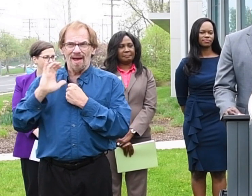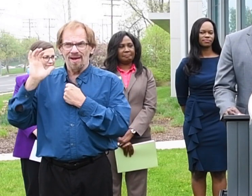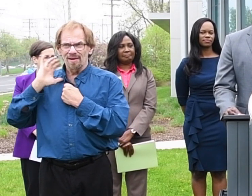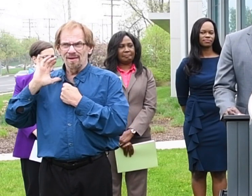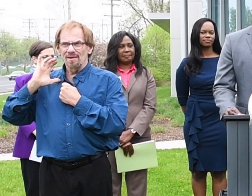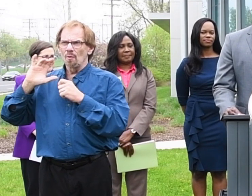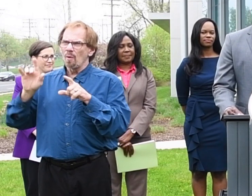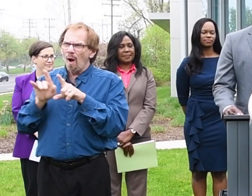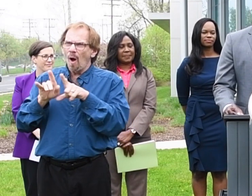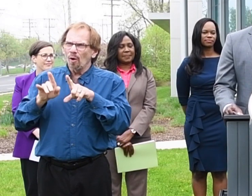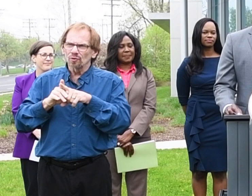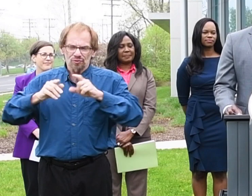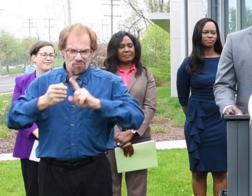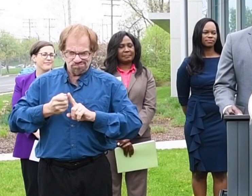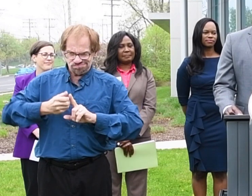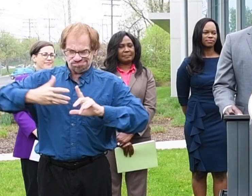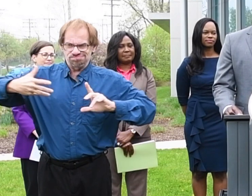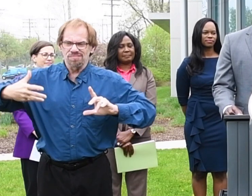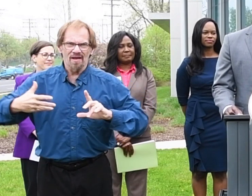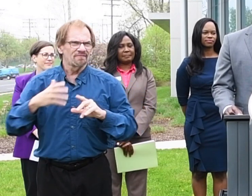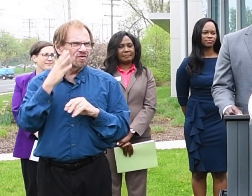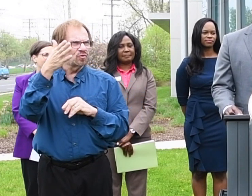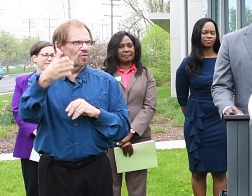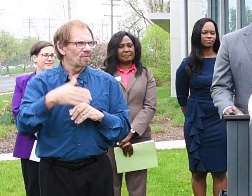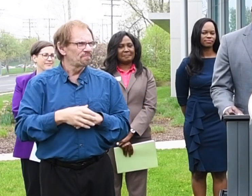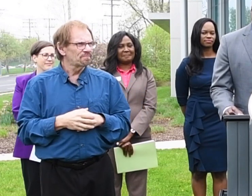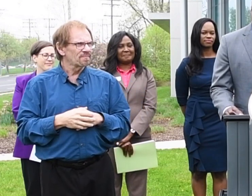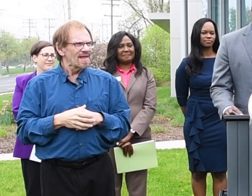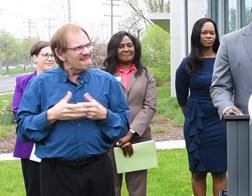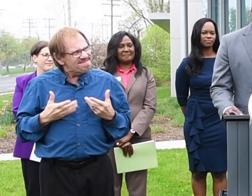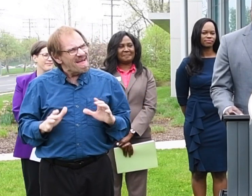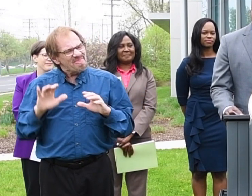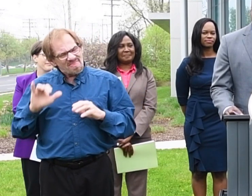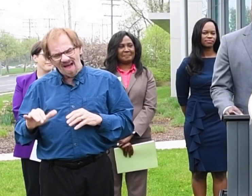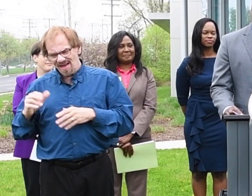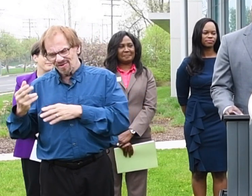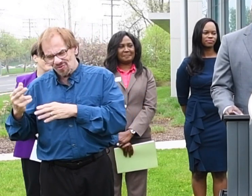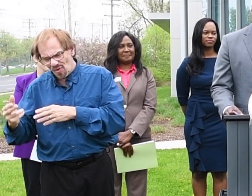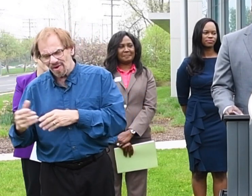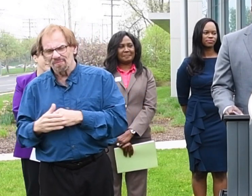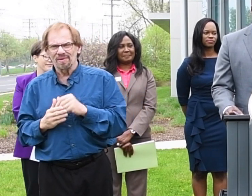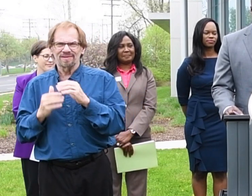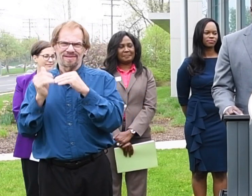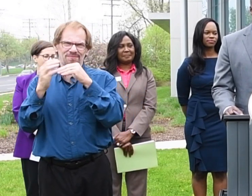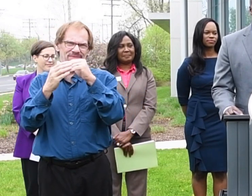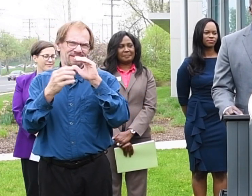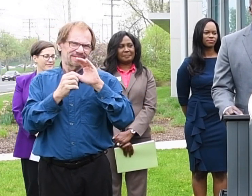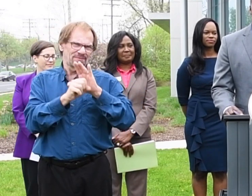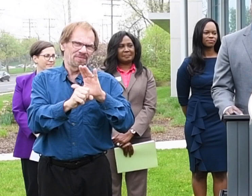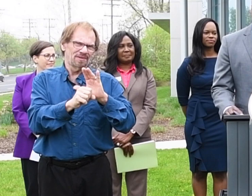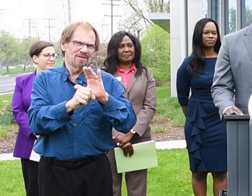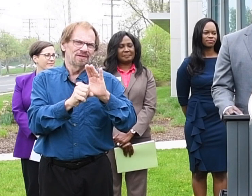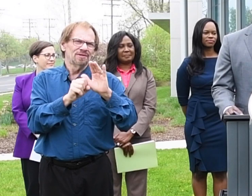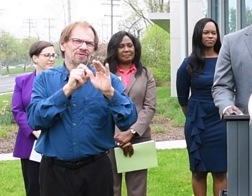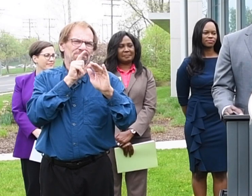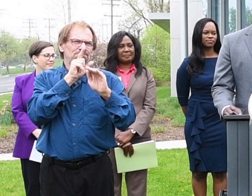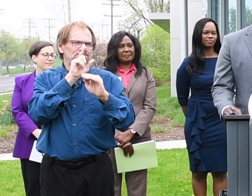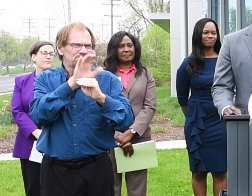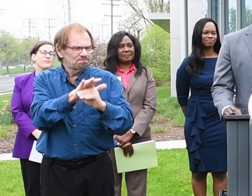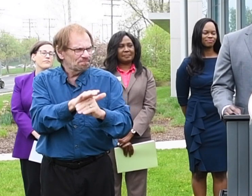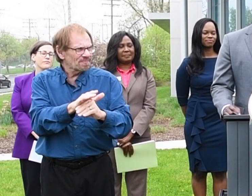future. Let this historic building stand as a symbol of our dedication to preserving the stories that shape